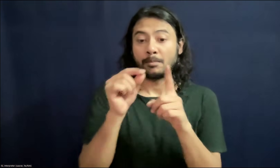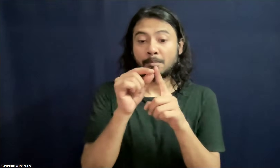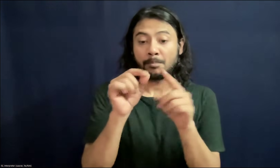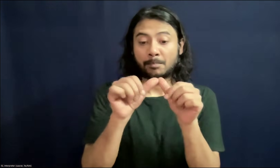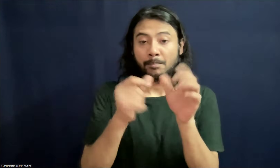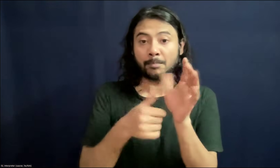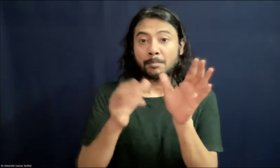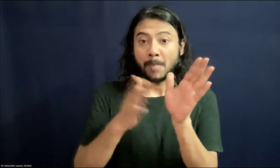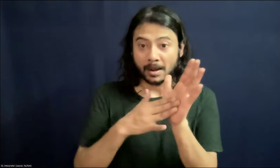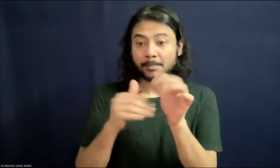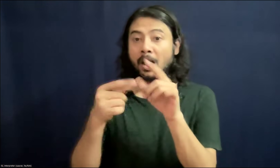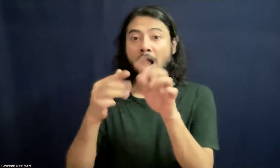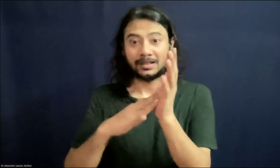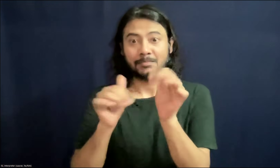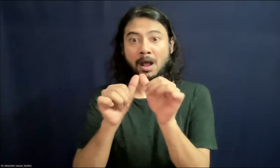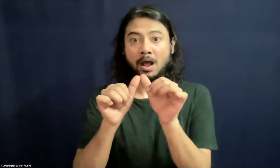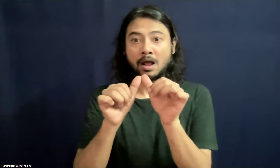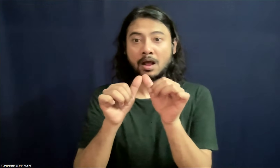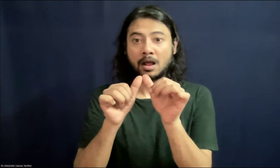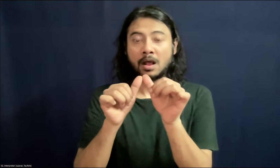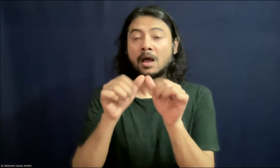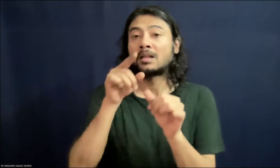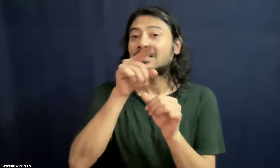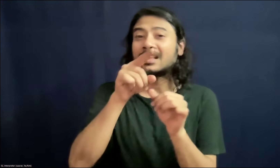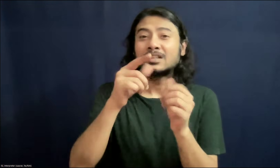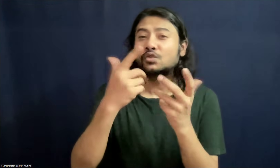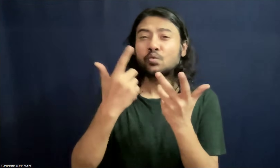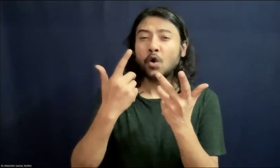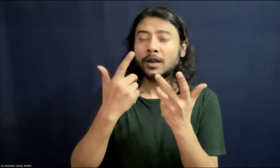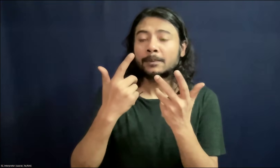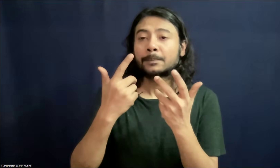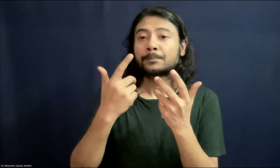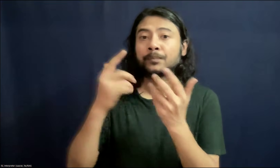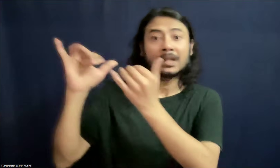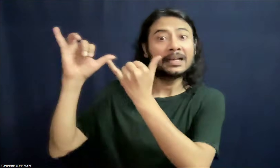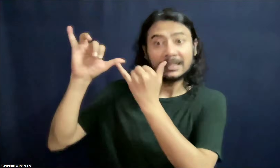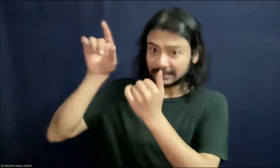an expansion. I don't know, Saurav, how can you explain expansion?